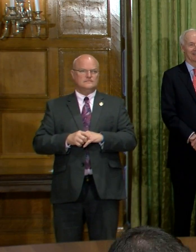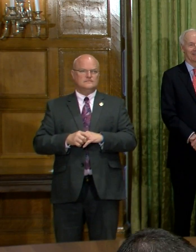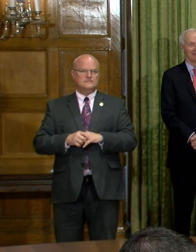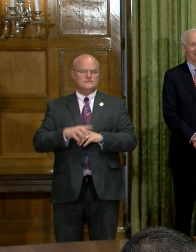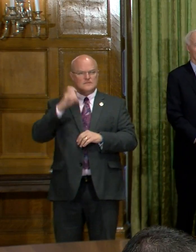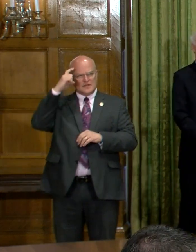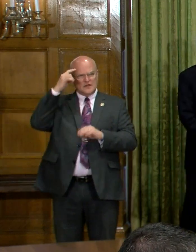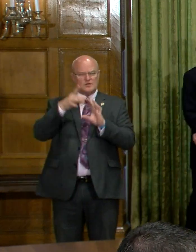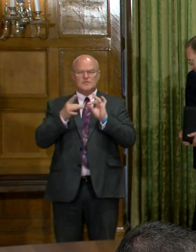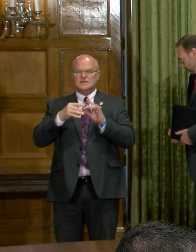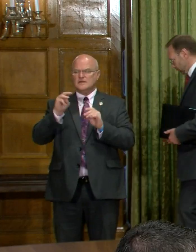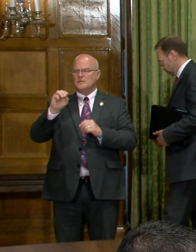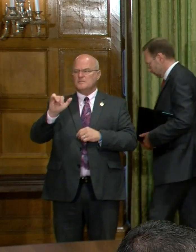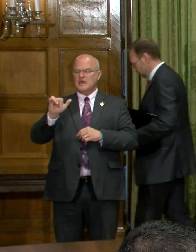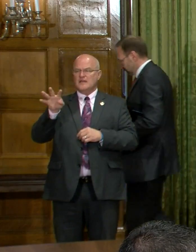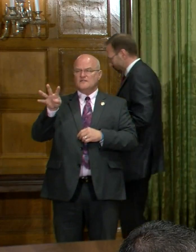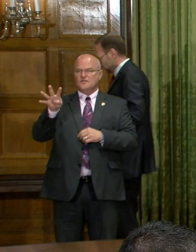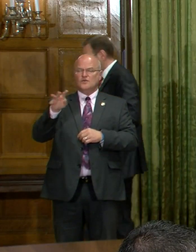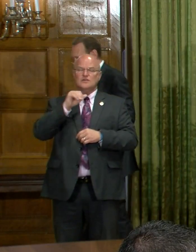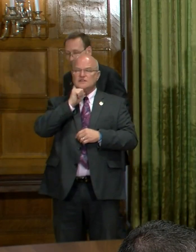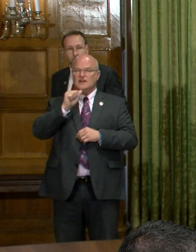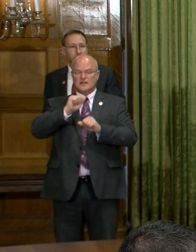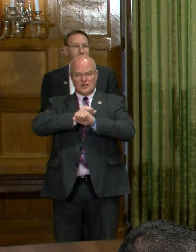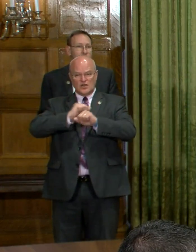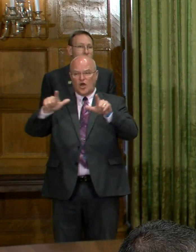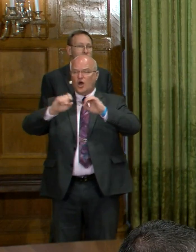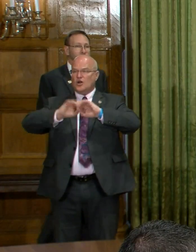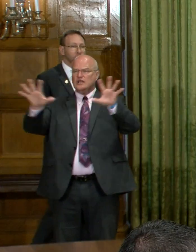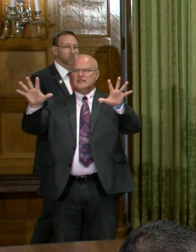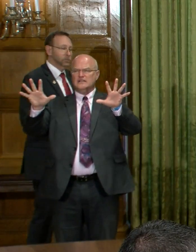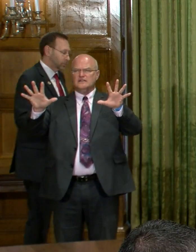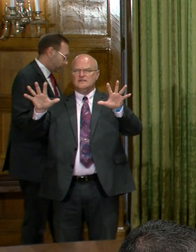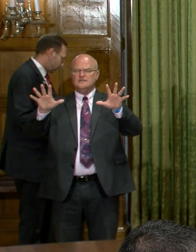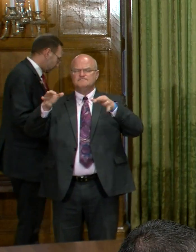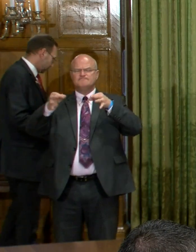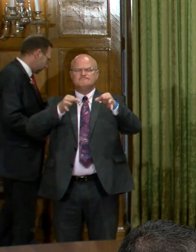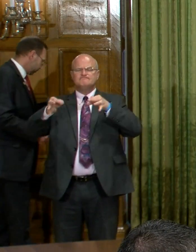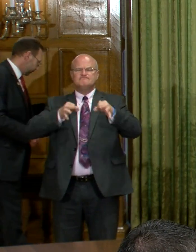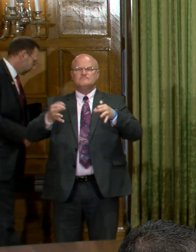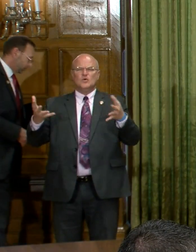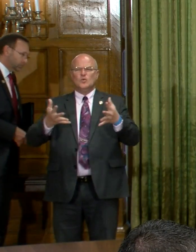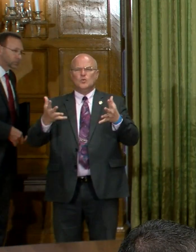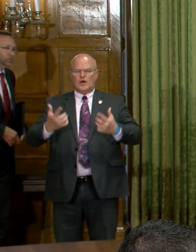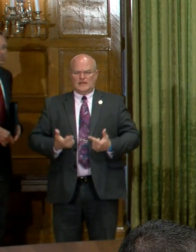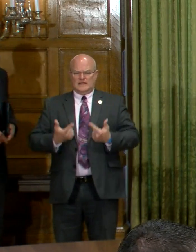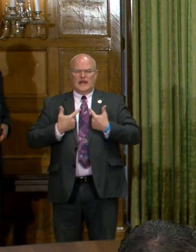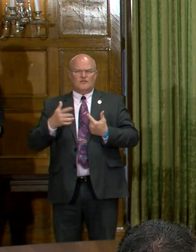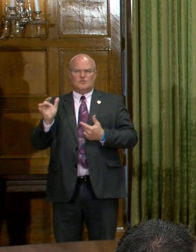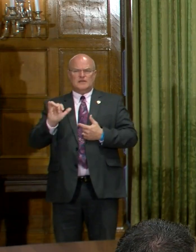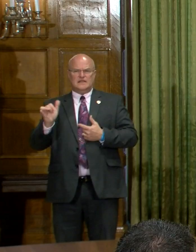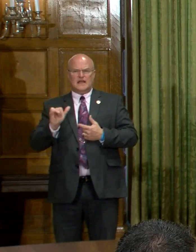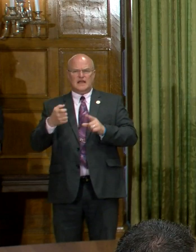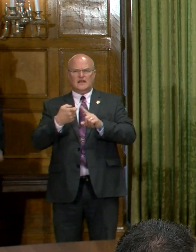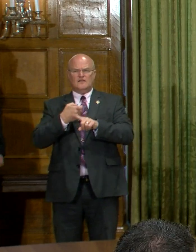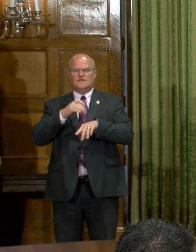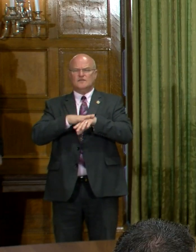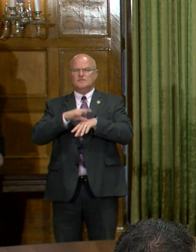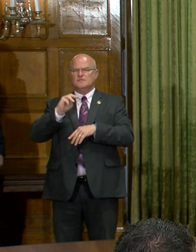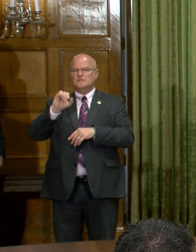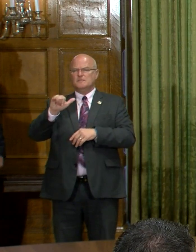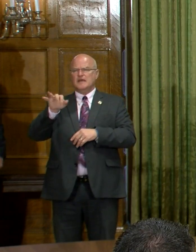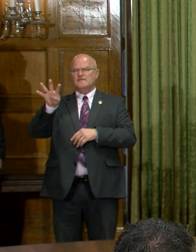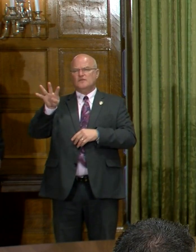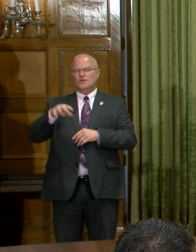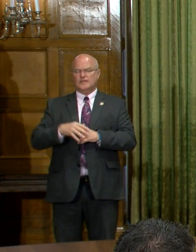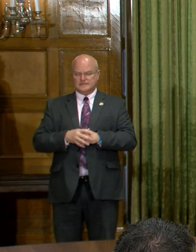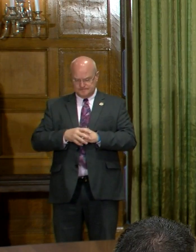Governor, you've mentioned how May 4th is not an all clear for people. Can you give people an idea of what life will be like on May 4th?